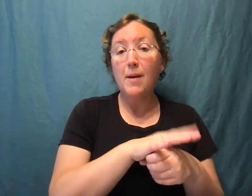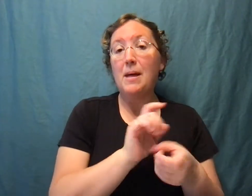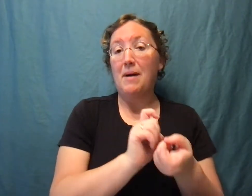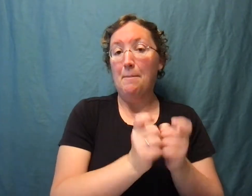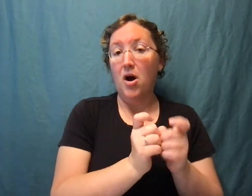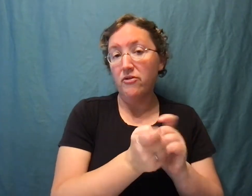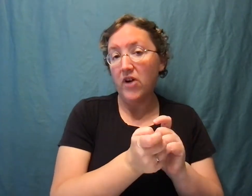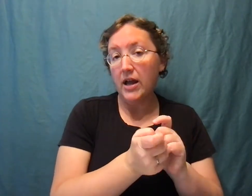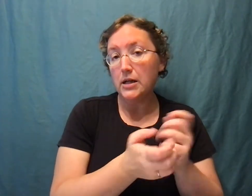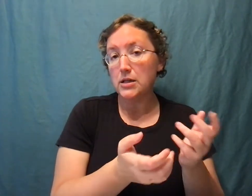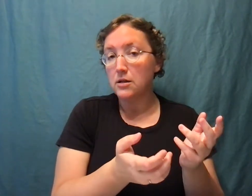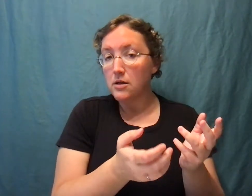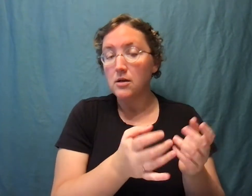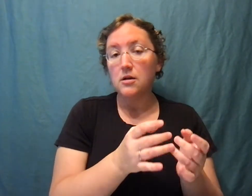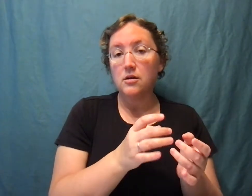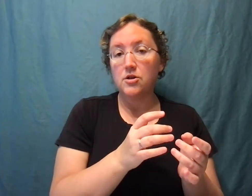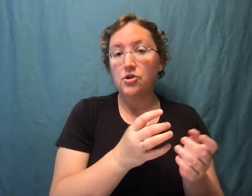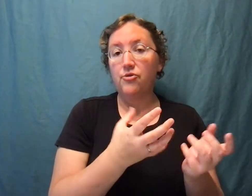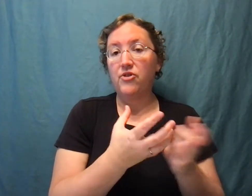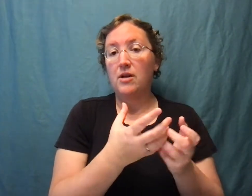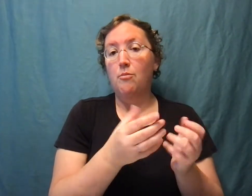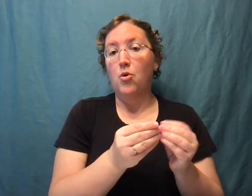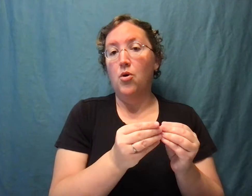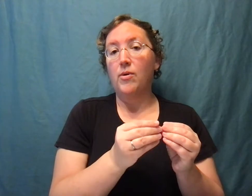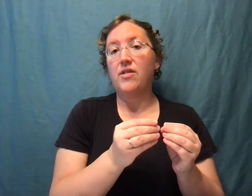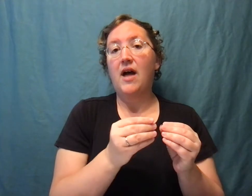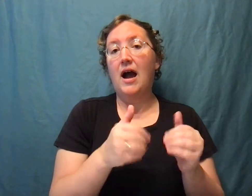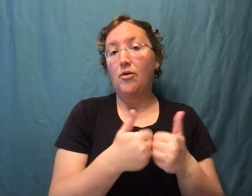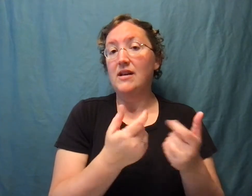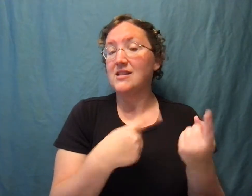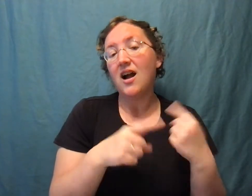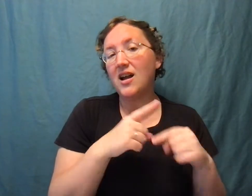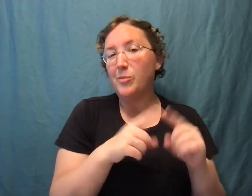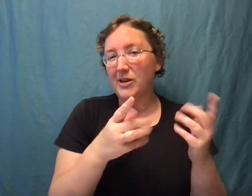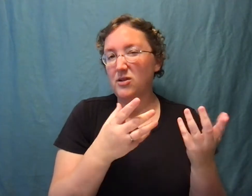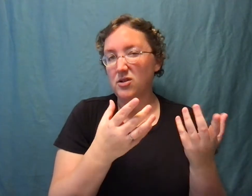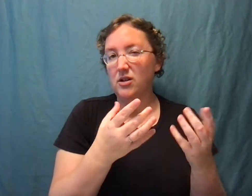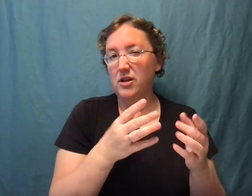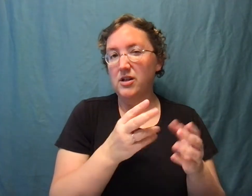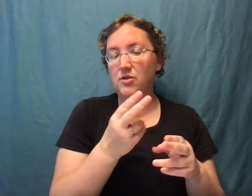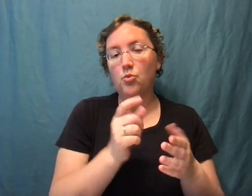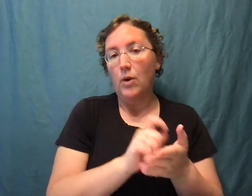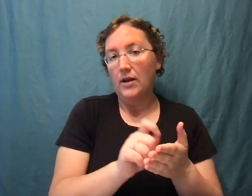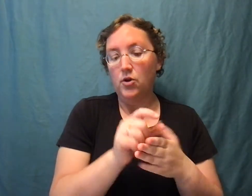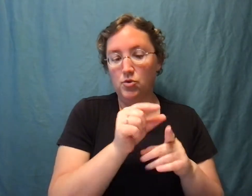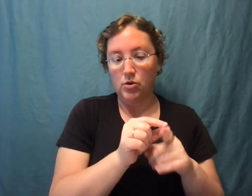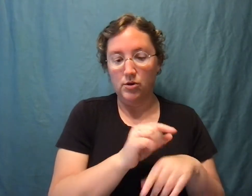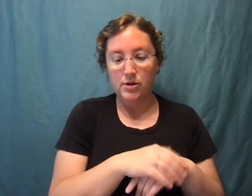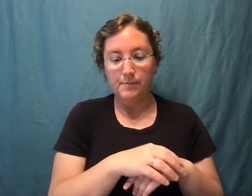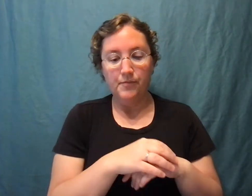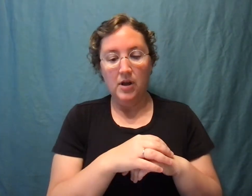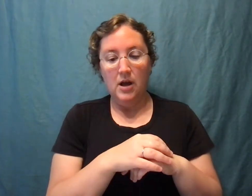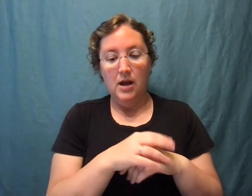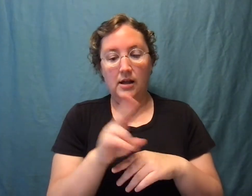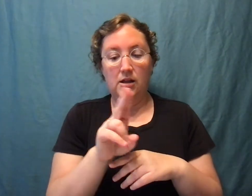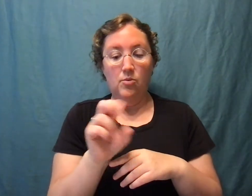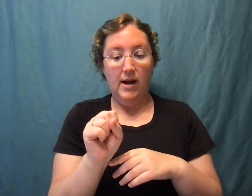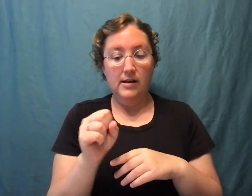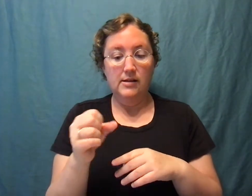might modify it to fit more with how they sign, but they're still going to just write those words. In the US,